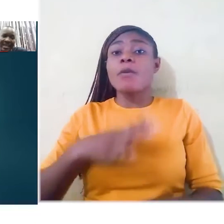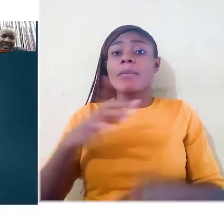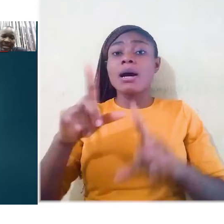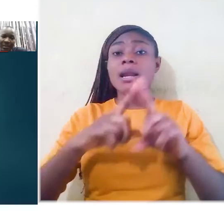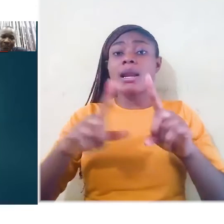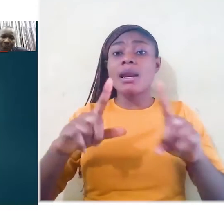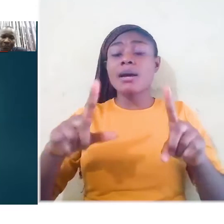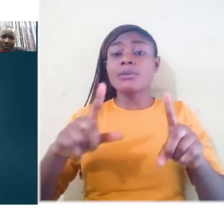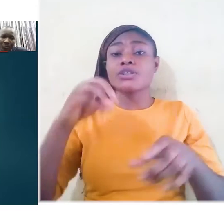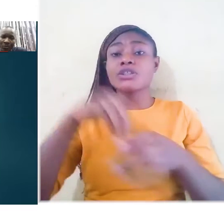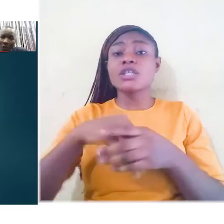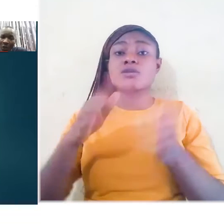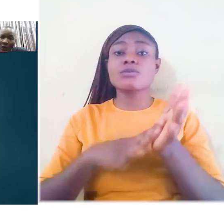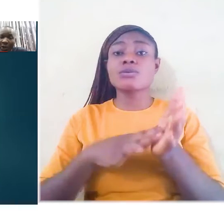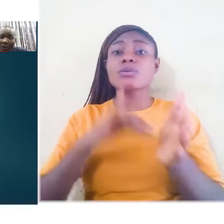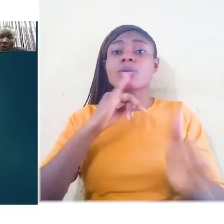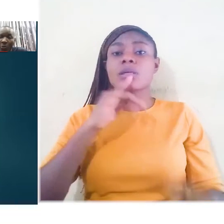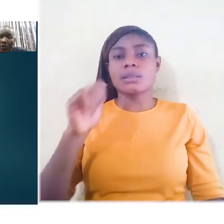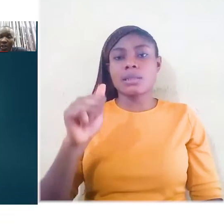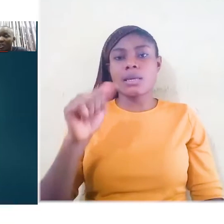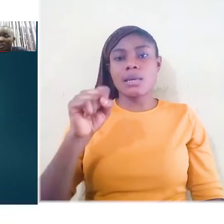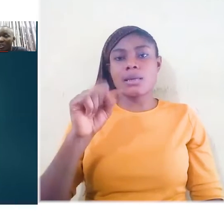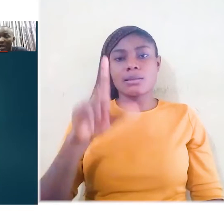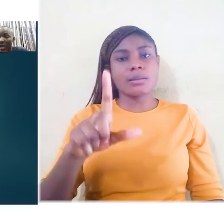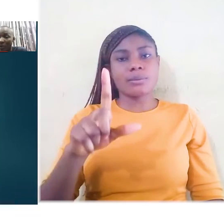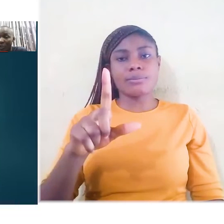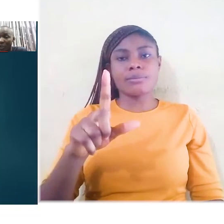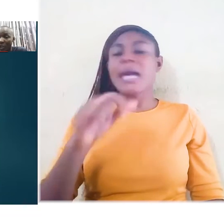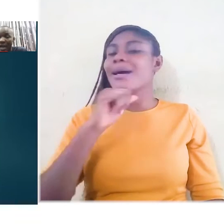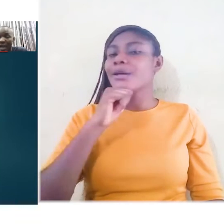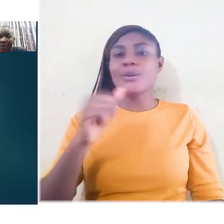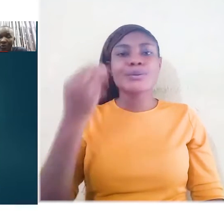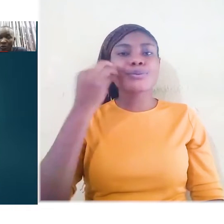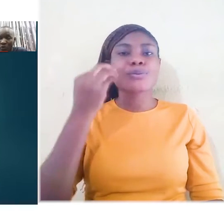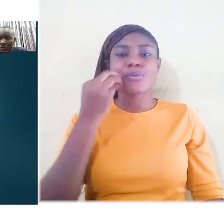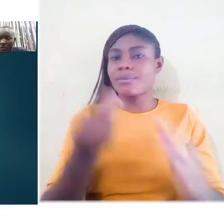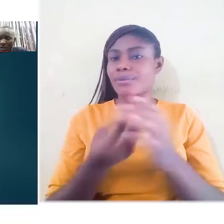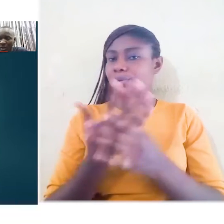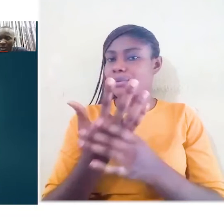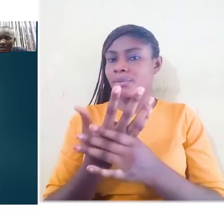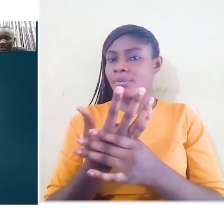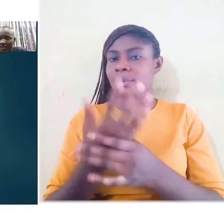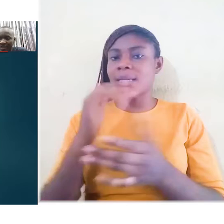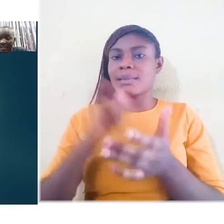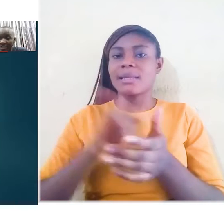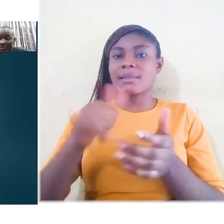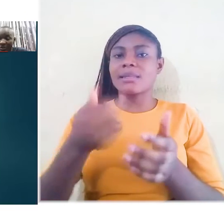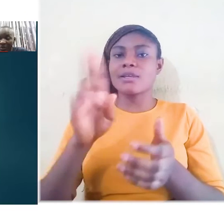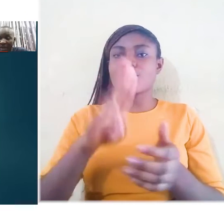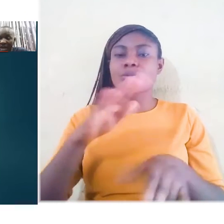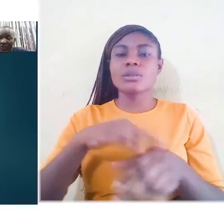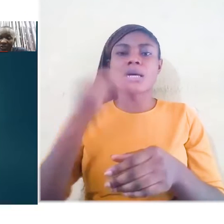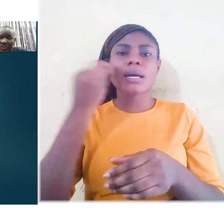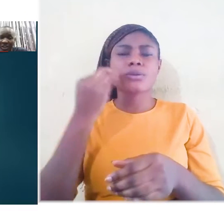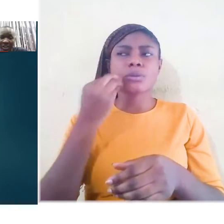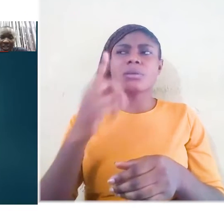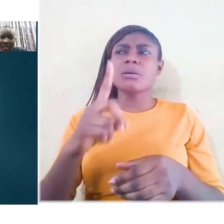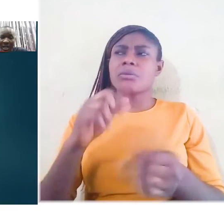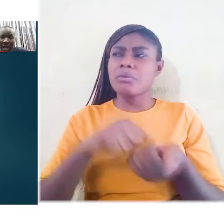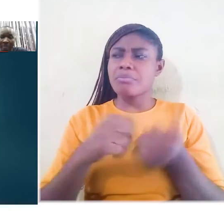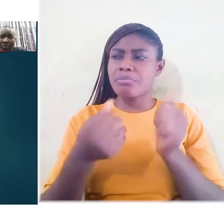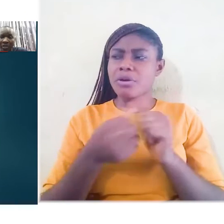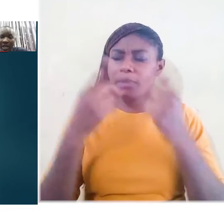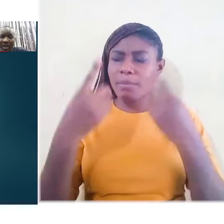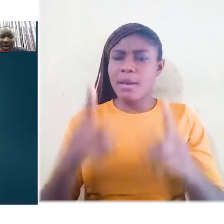the ASL, not the homegrown indigenous language they are used to. There is a case in one of our outreaches